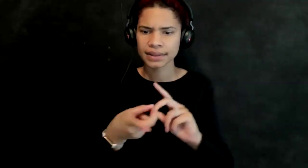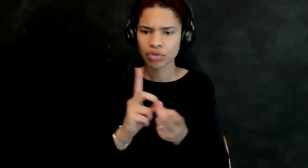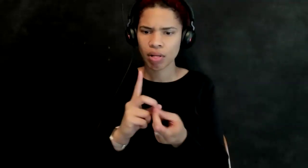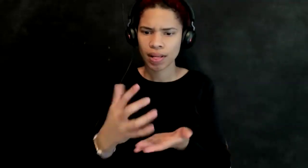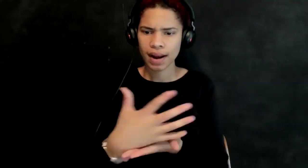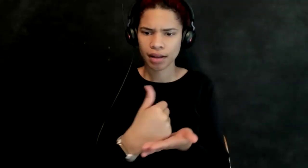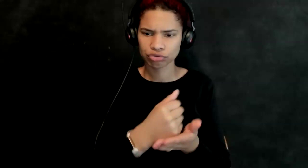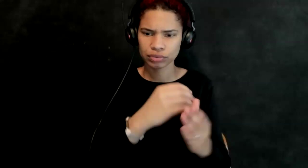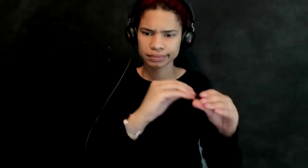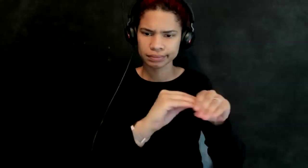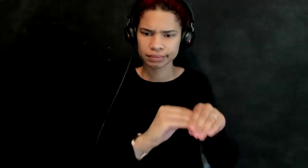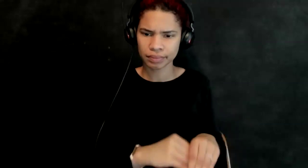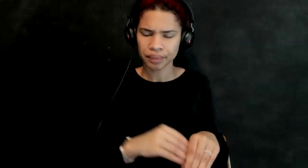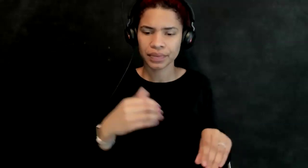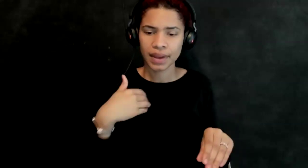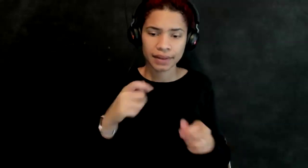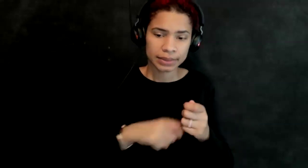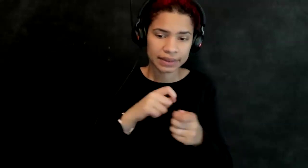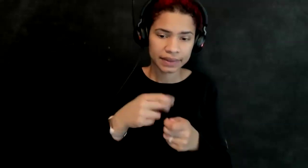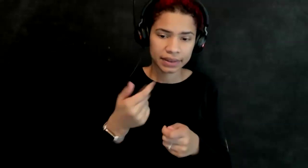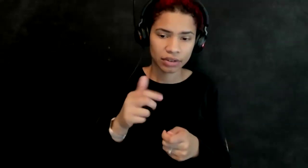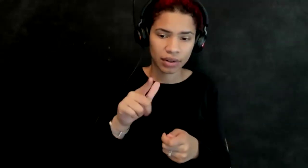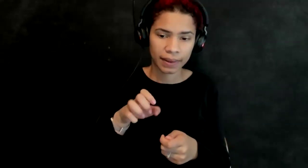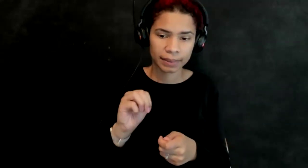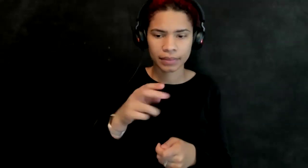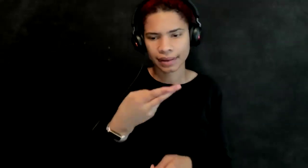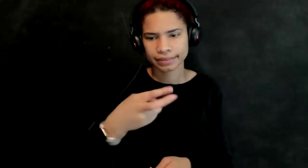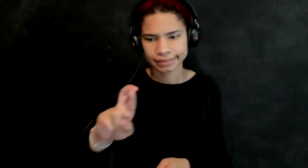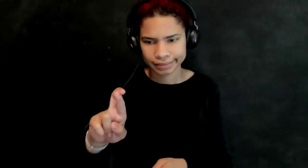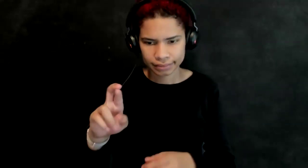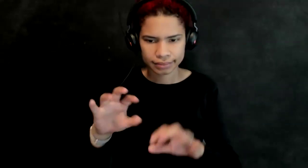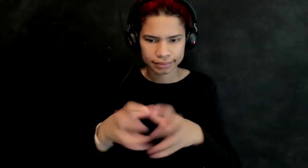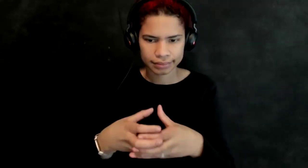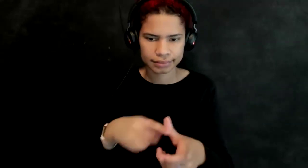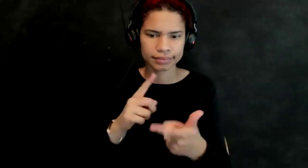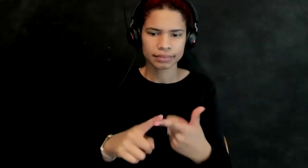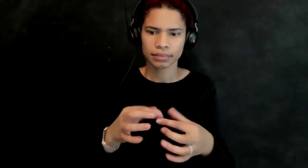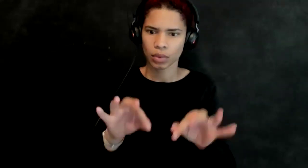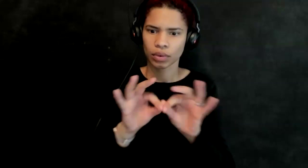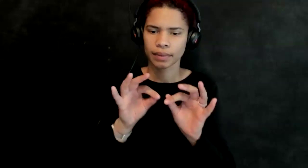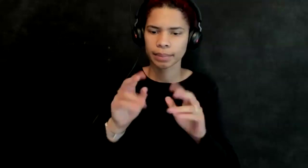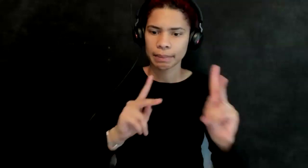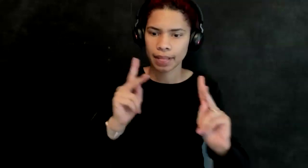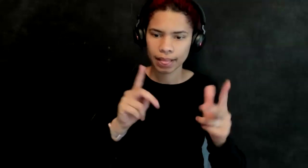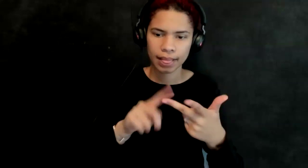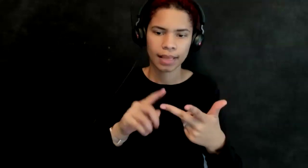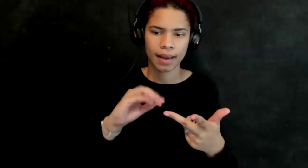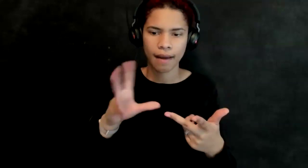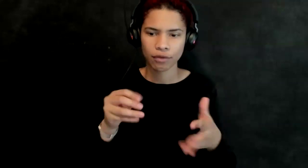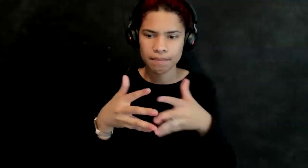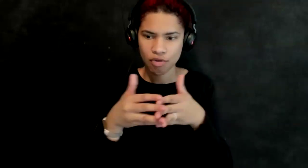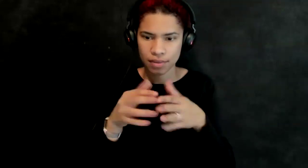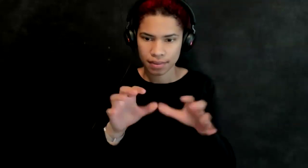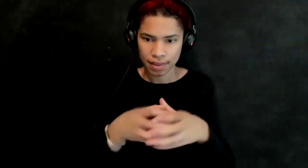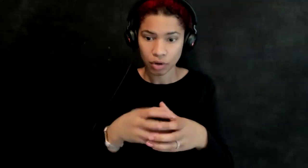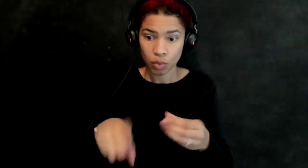There are specific Harlem Renaissance collections, key figures, African American collections. And when you're looking at digital collections for your projects, you want